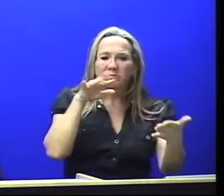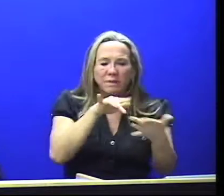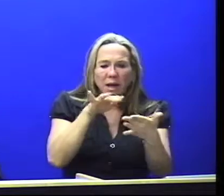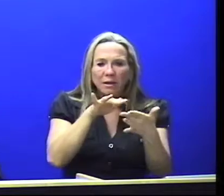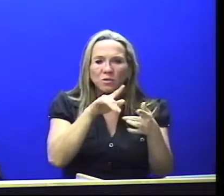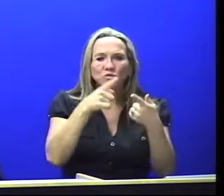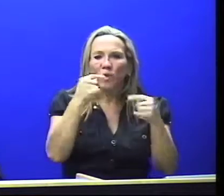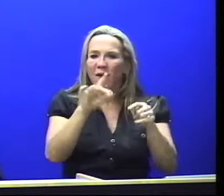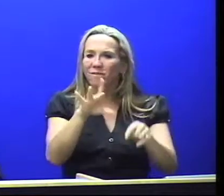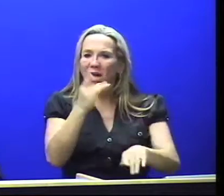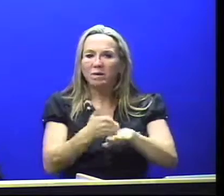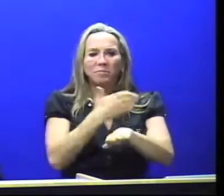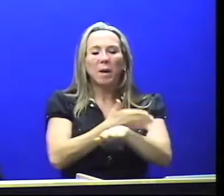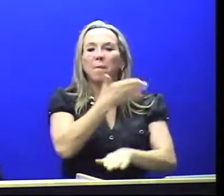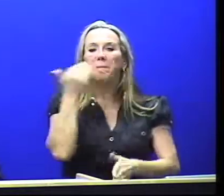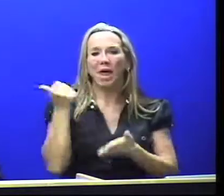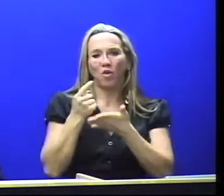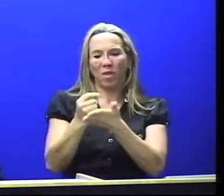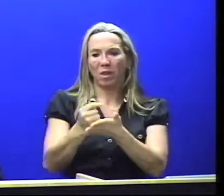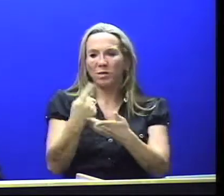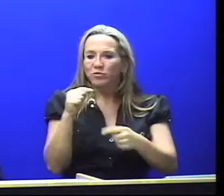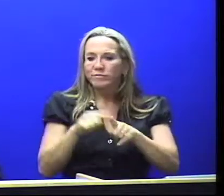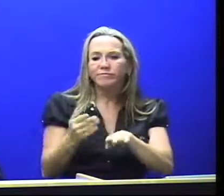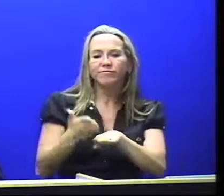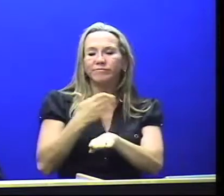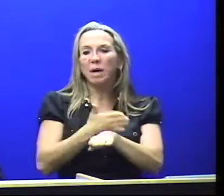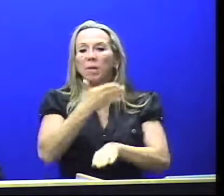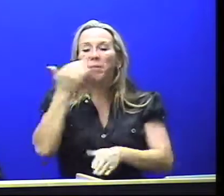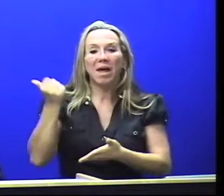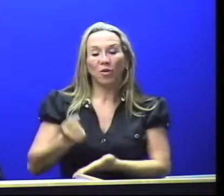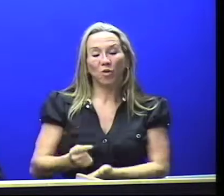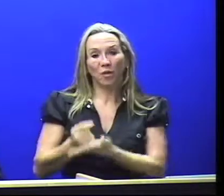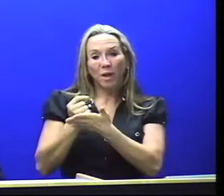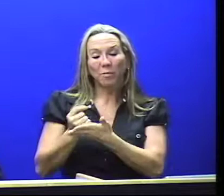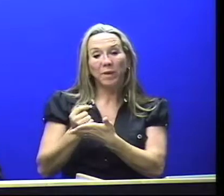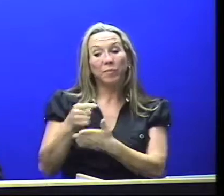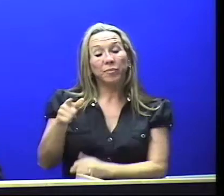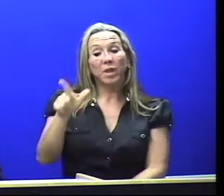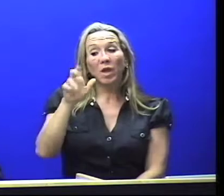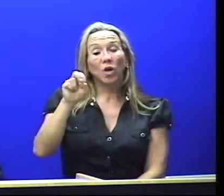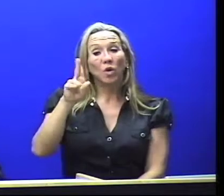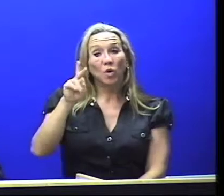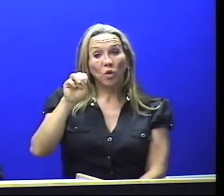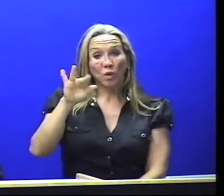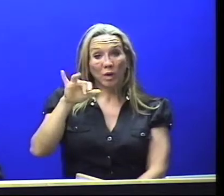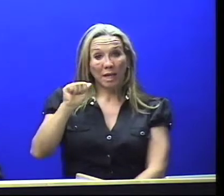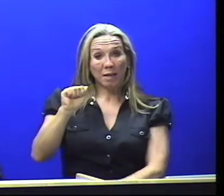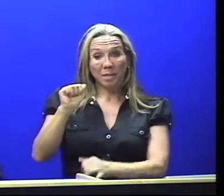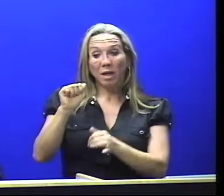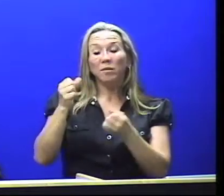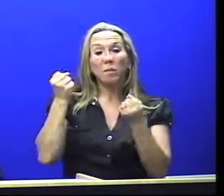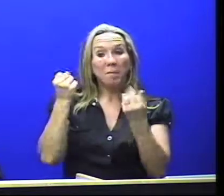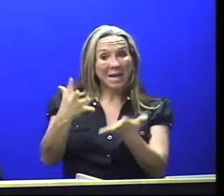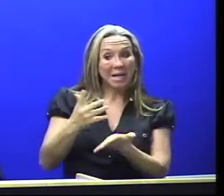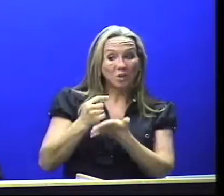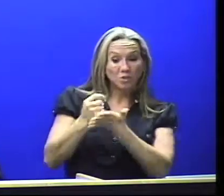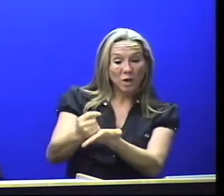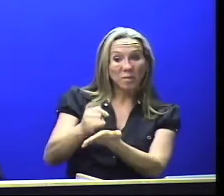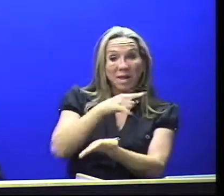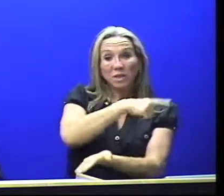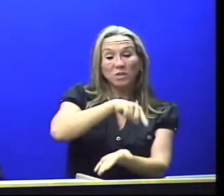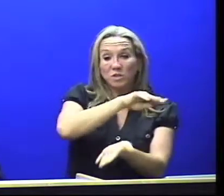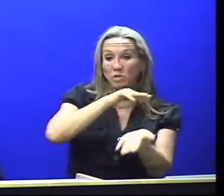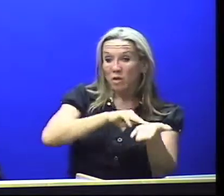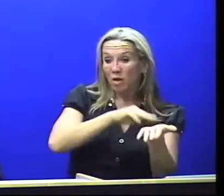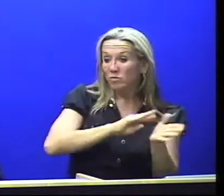therapies. And with leukemia, many of the treatments that are offered by doctors